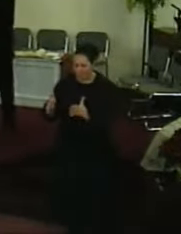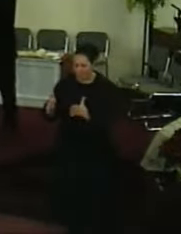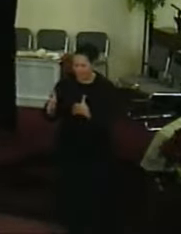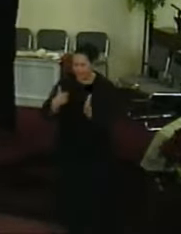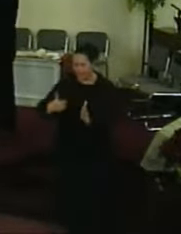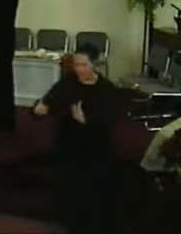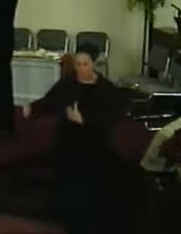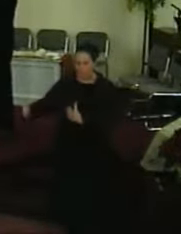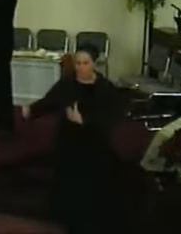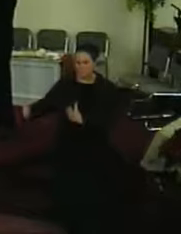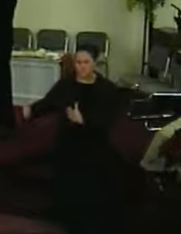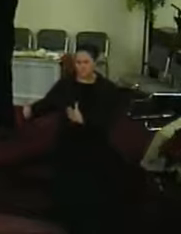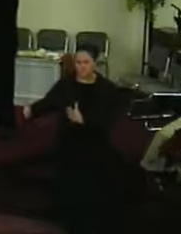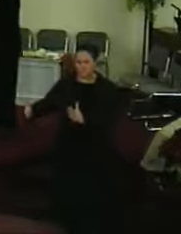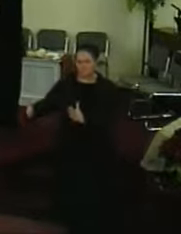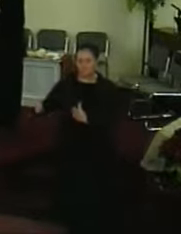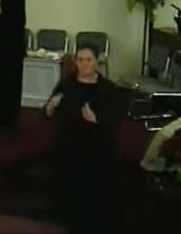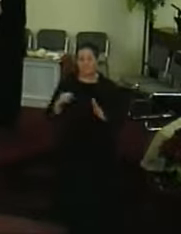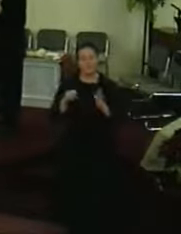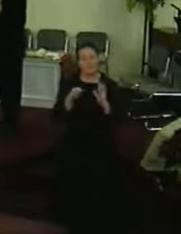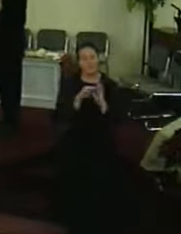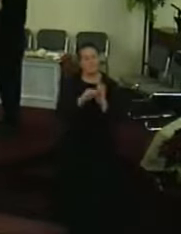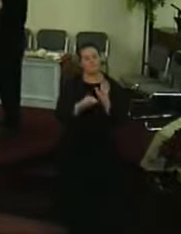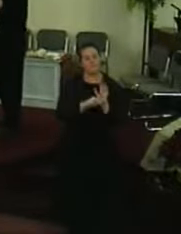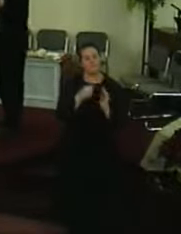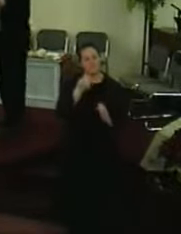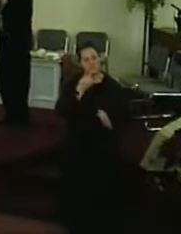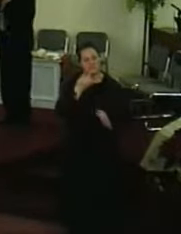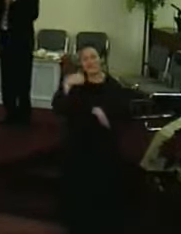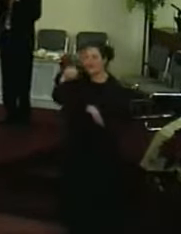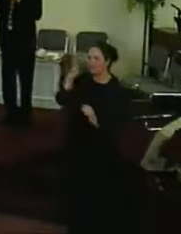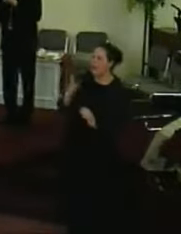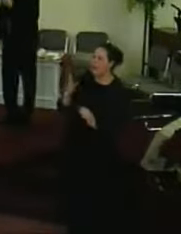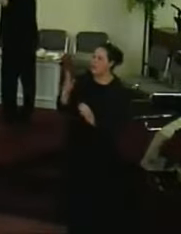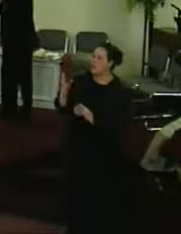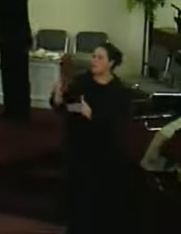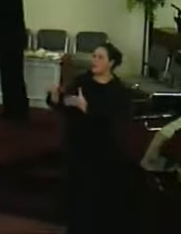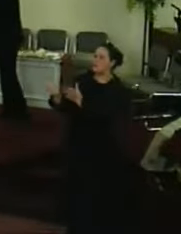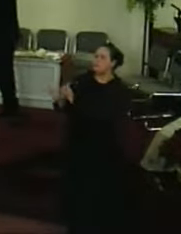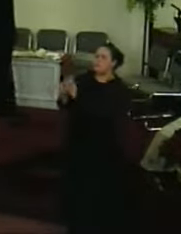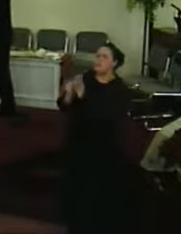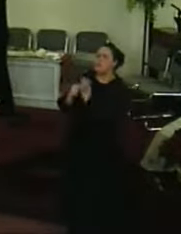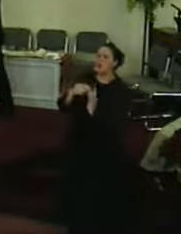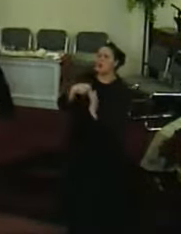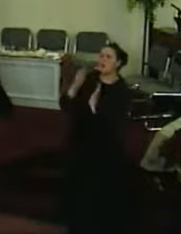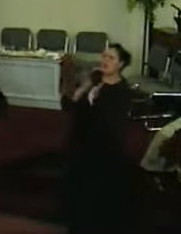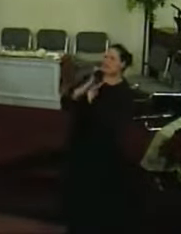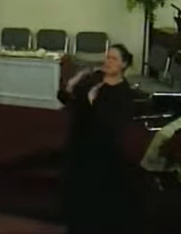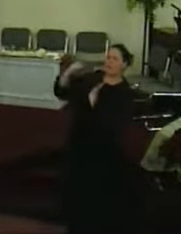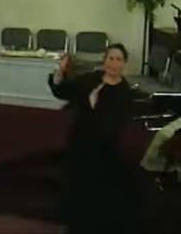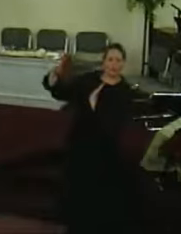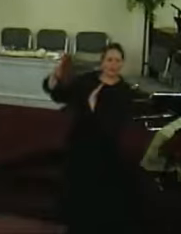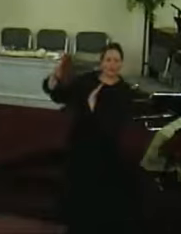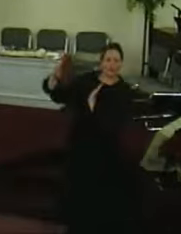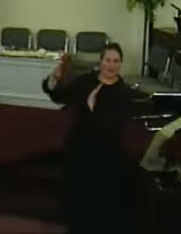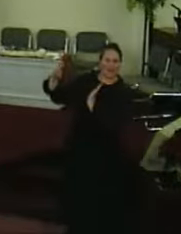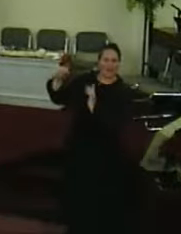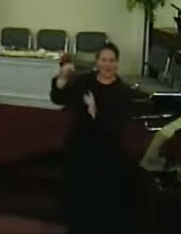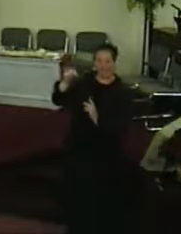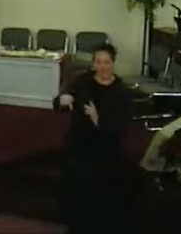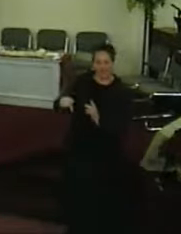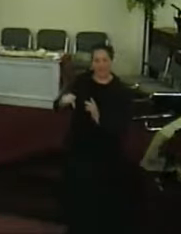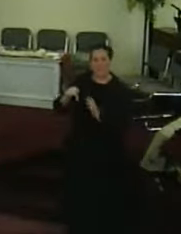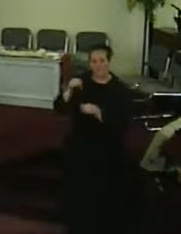way. He said, show me your glory. And from that point on, he never forgot what he saw. And